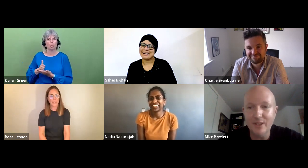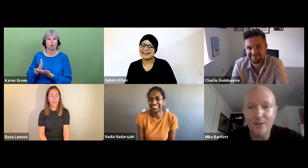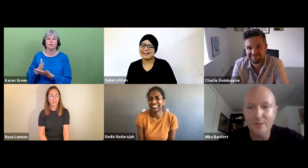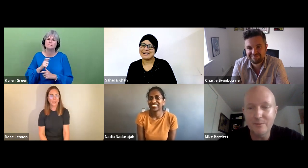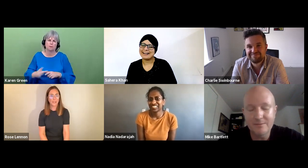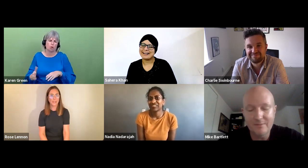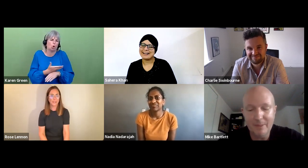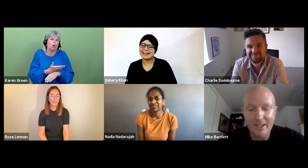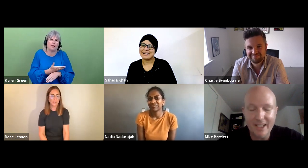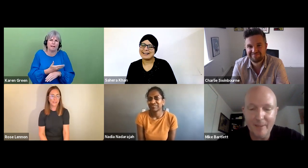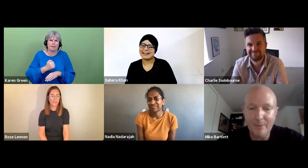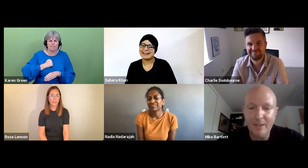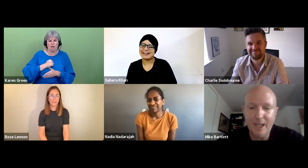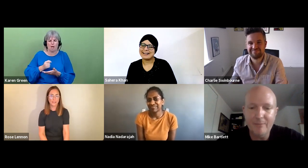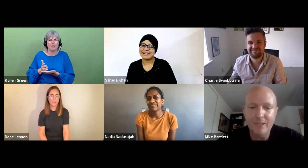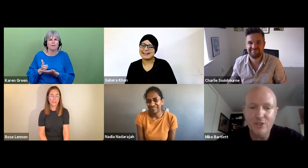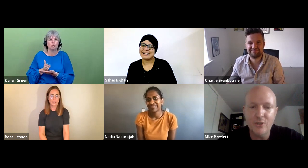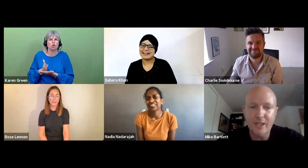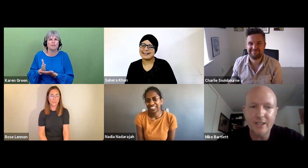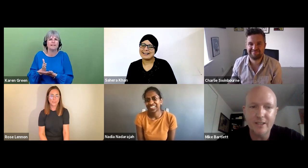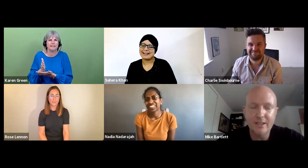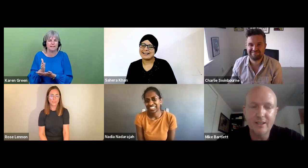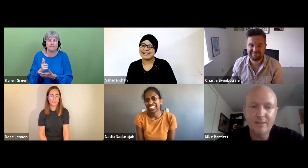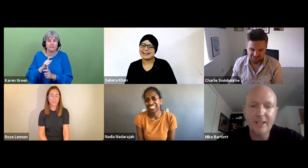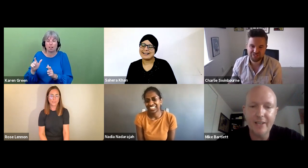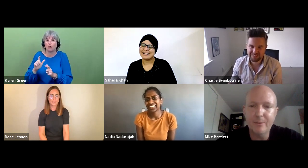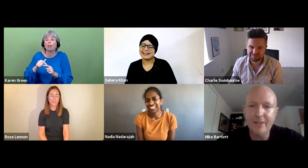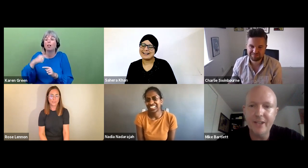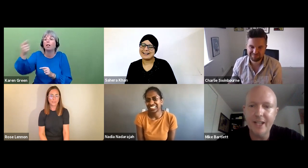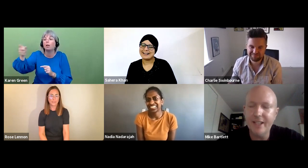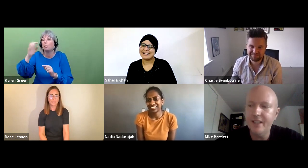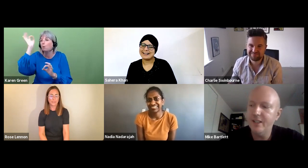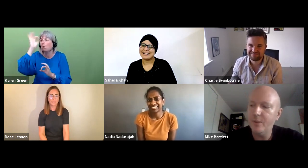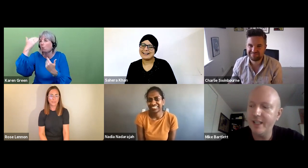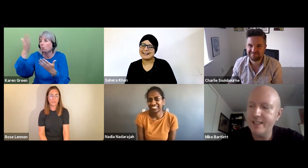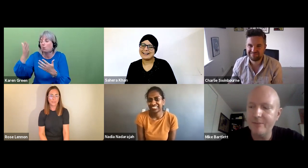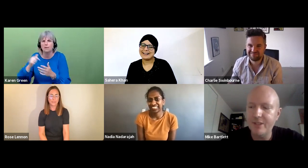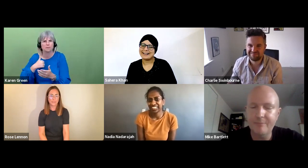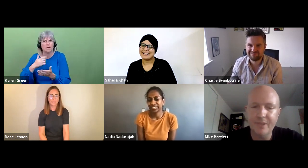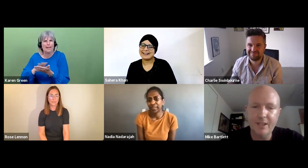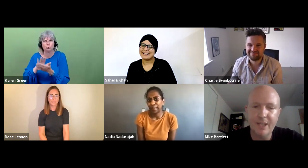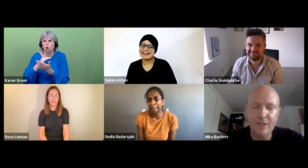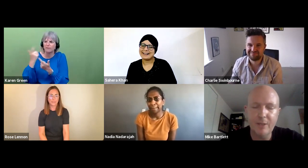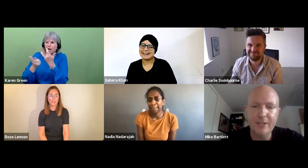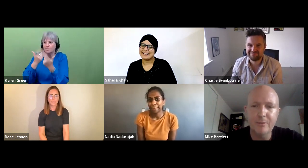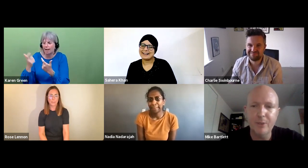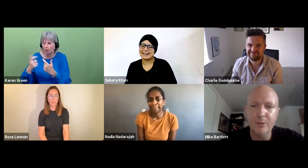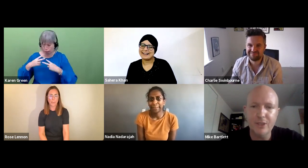know about that yet, but I'm enjoying finding out about it. And then when I adapted, I wrote a play called Bull, which is all